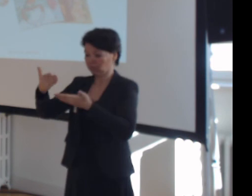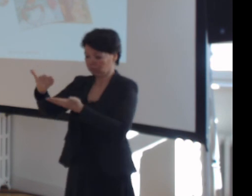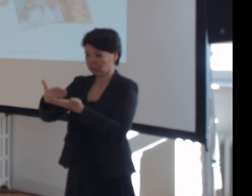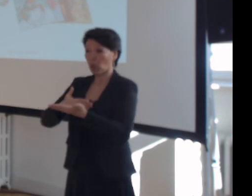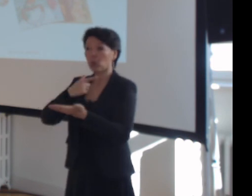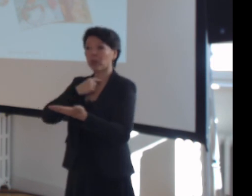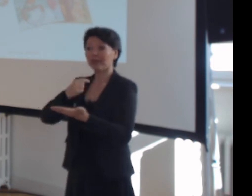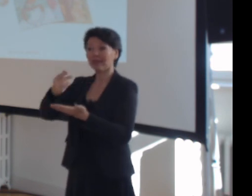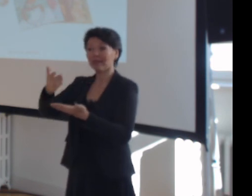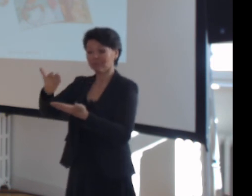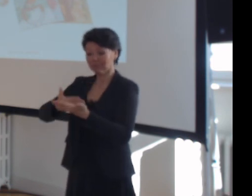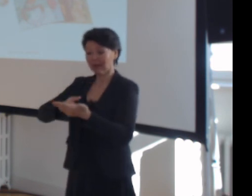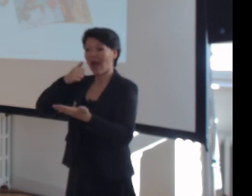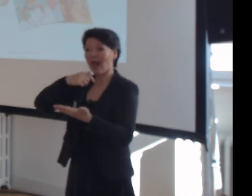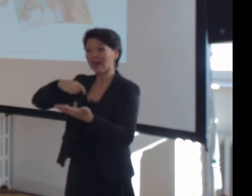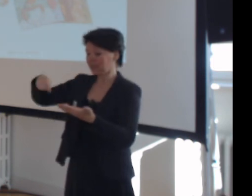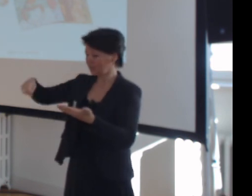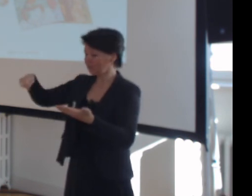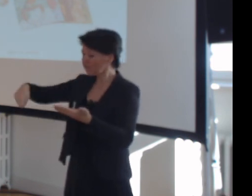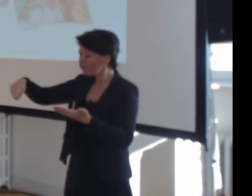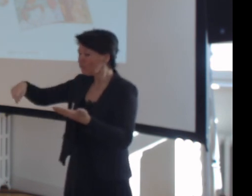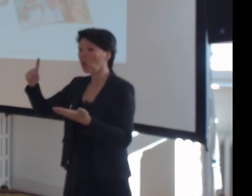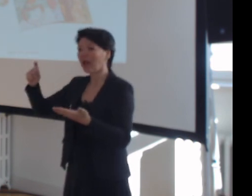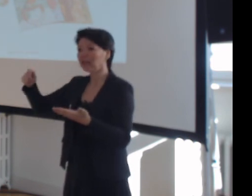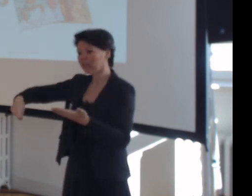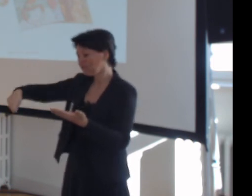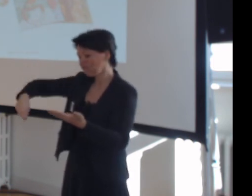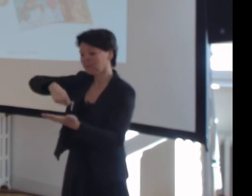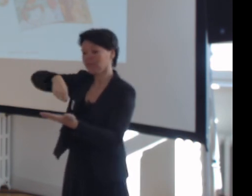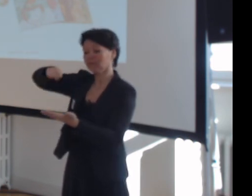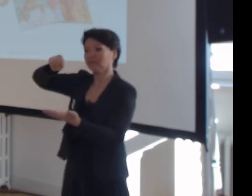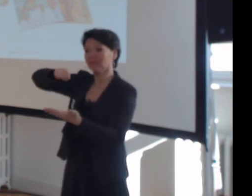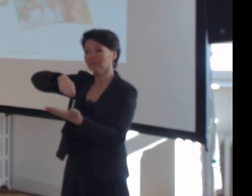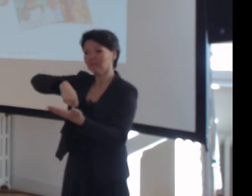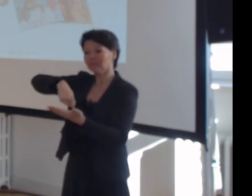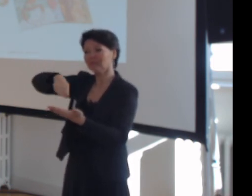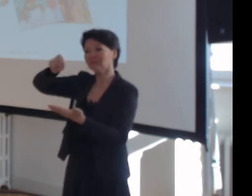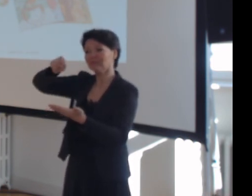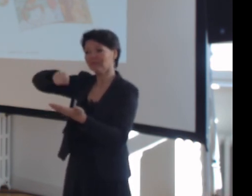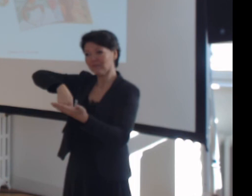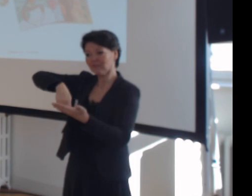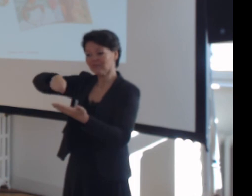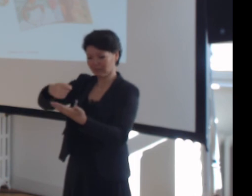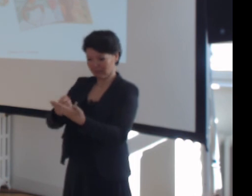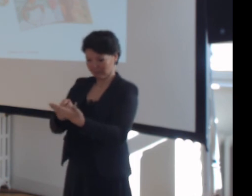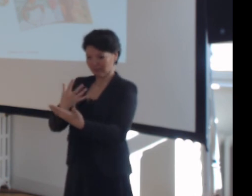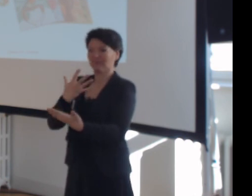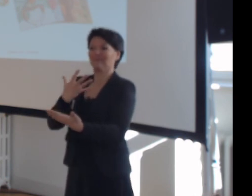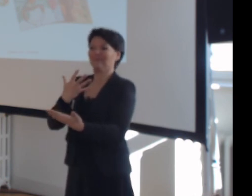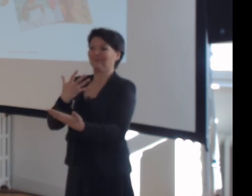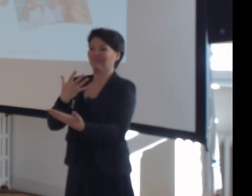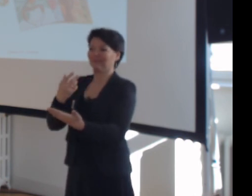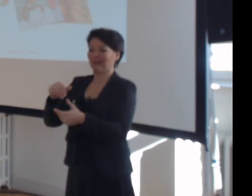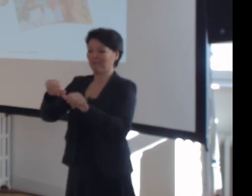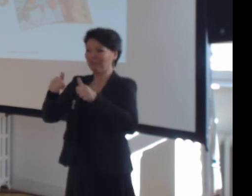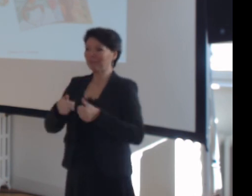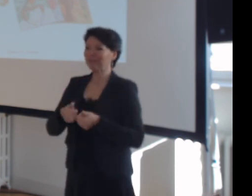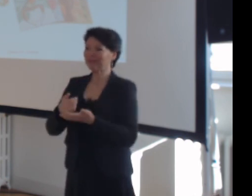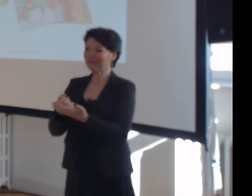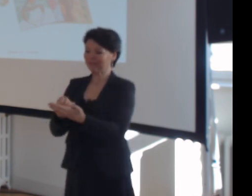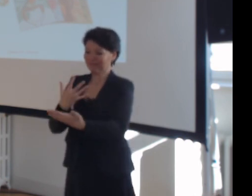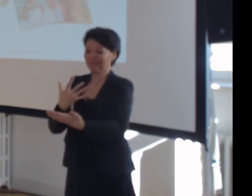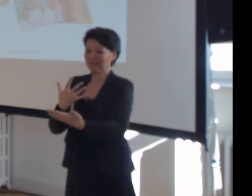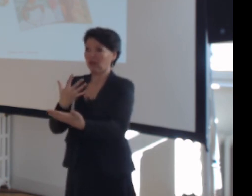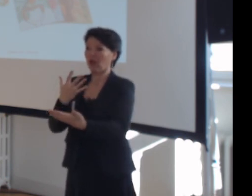page, but as you go over it with a brush with just water, an image appears. And it